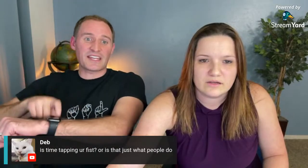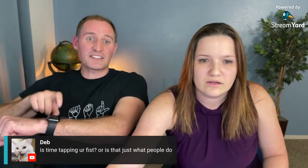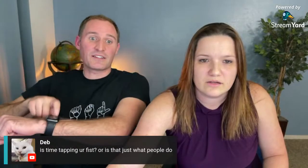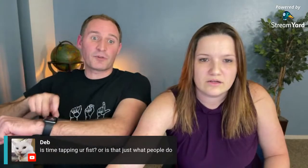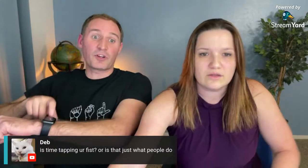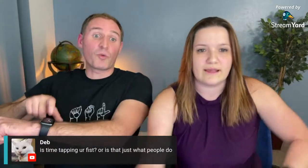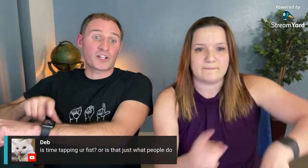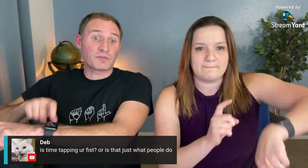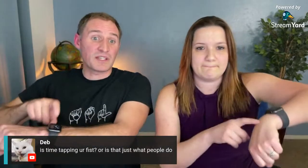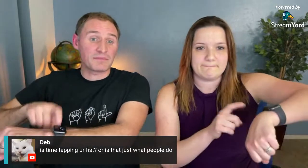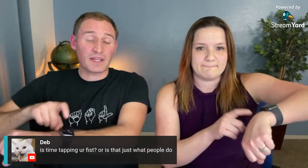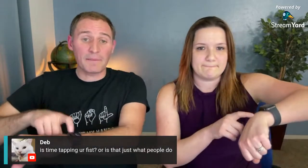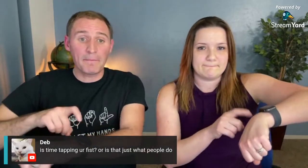actually where your watch would be. Time.